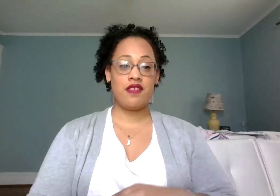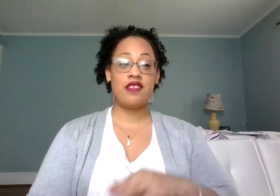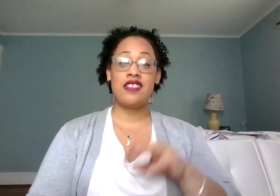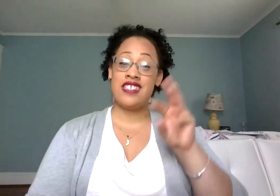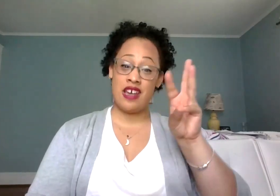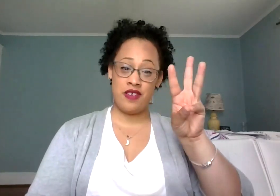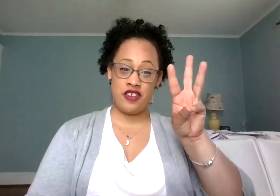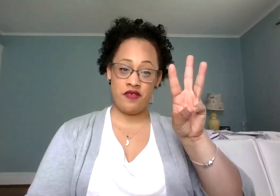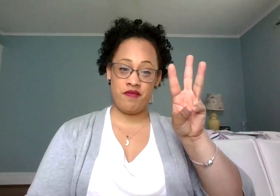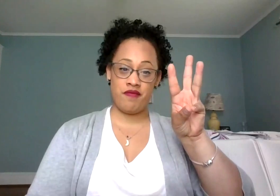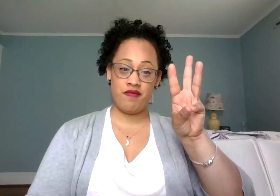W.